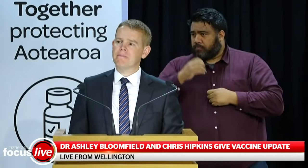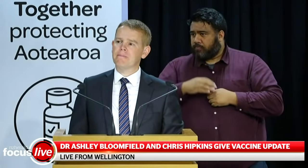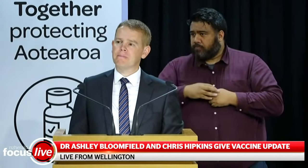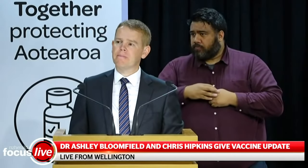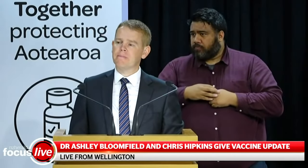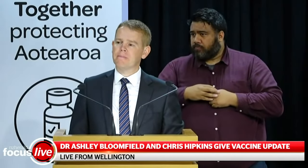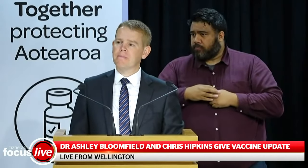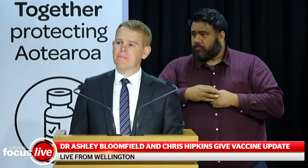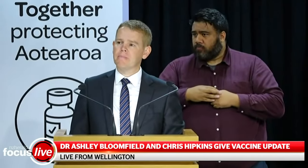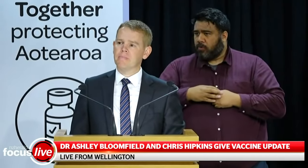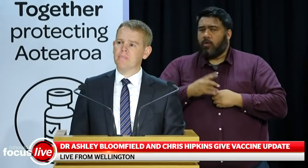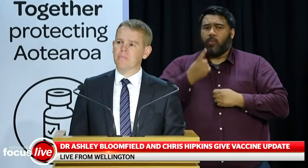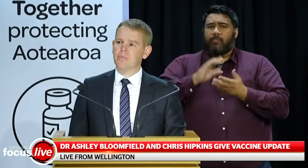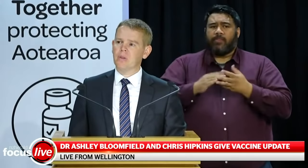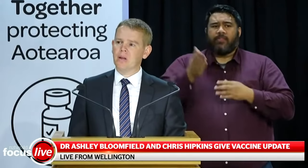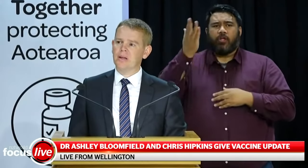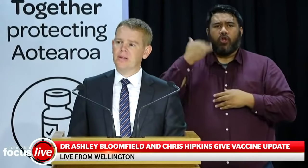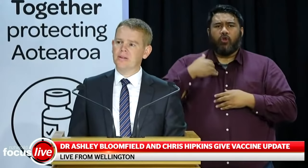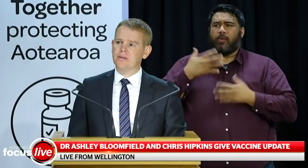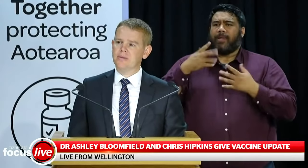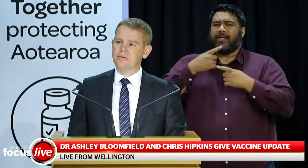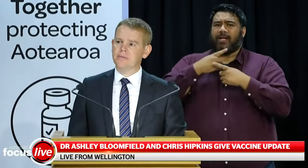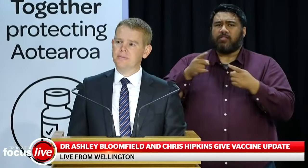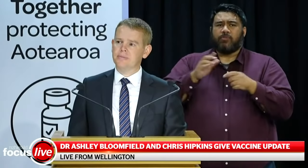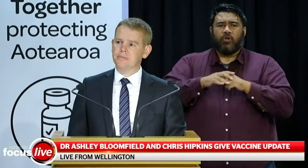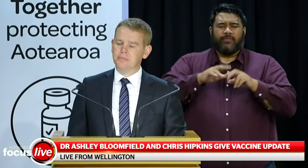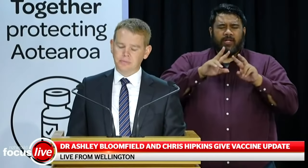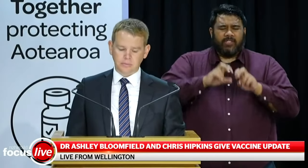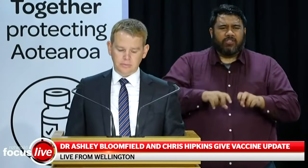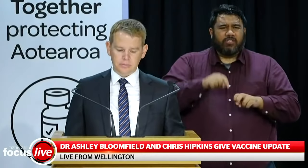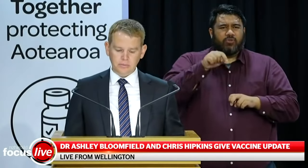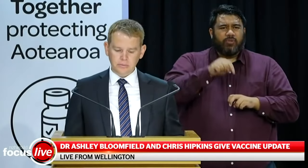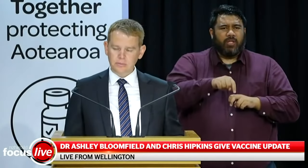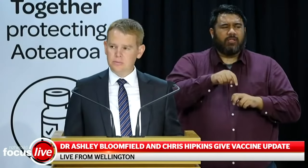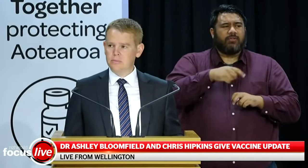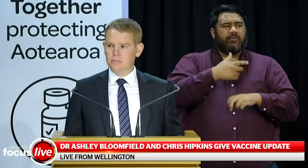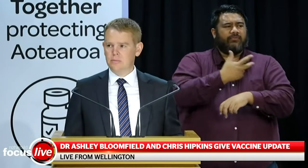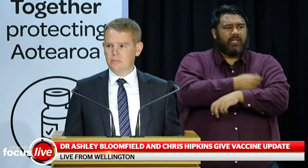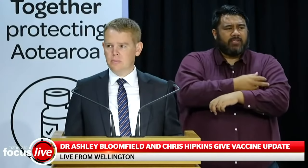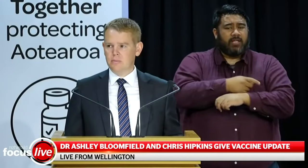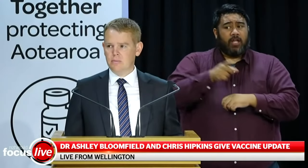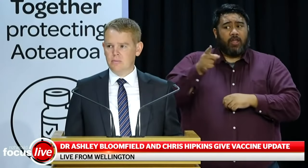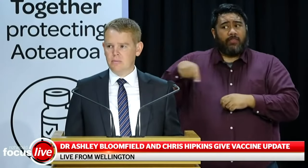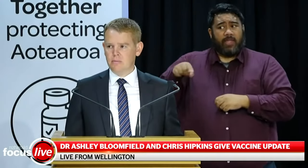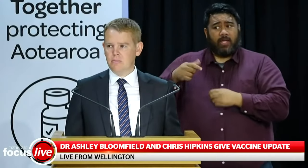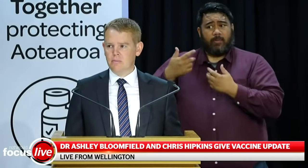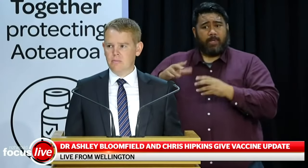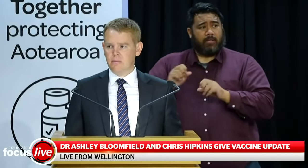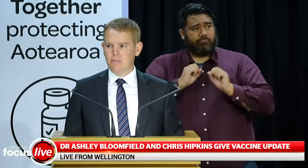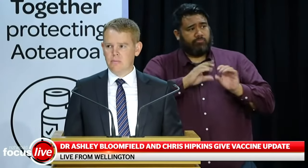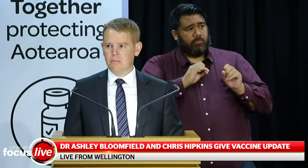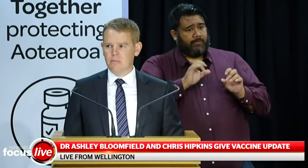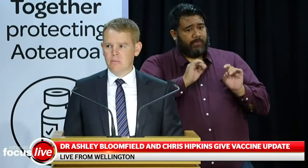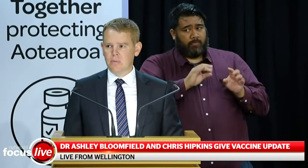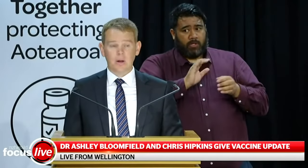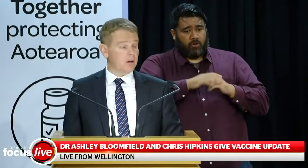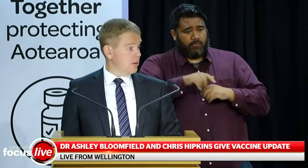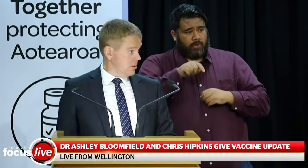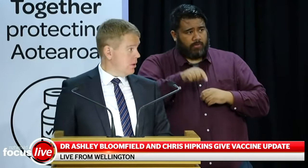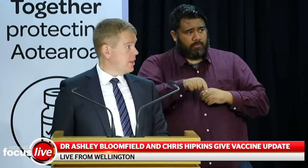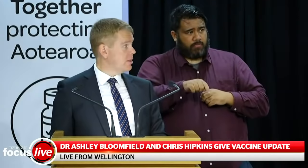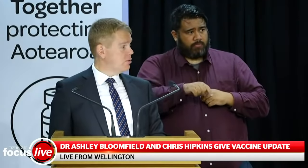vaccine rollout about a month ago. Have they been providing feedback in a proactive way, or is there any aspect of the rollout they're particularly interested